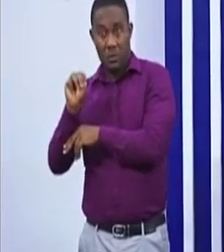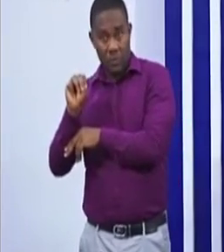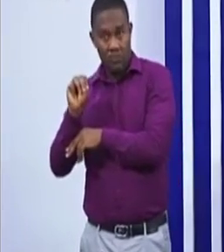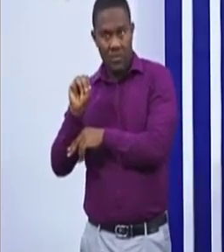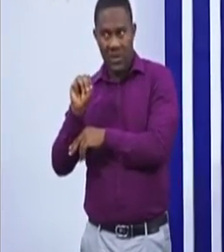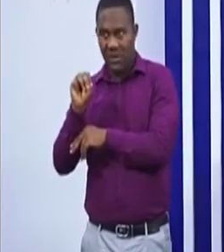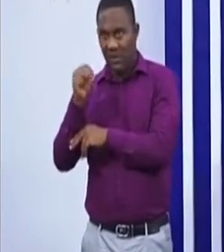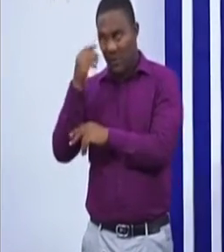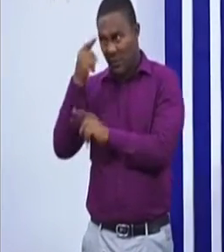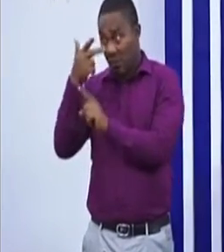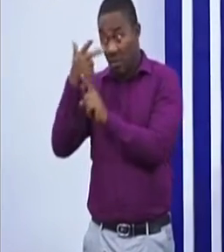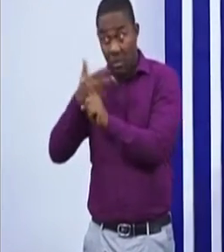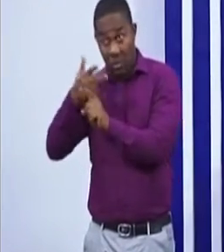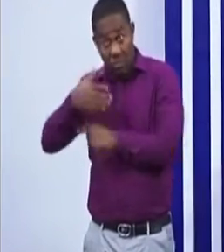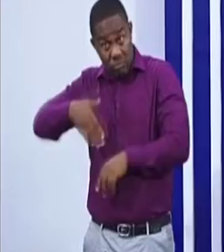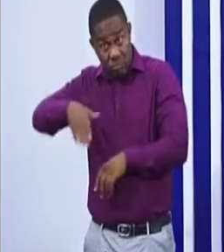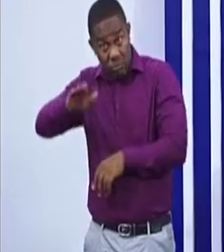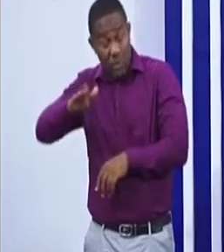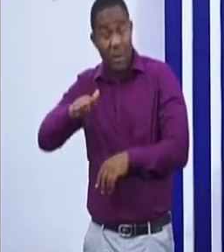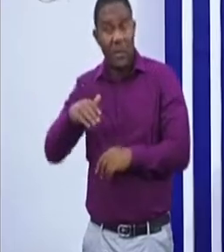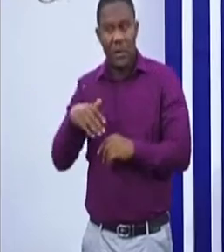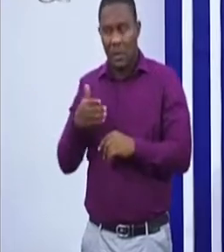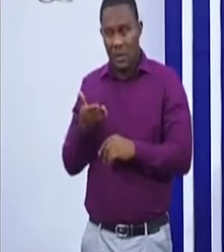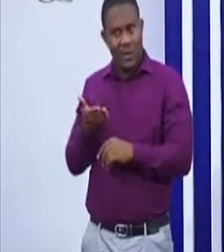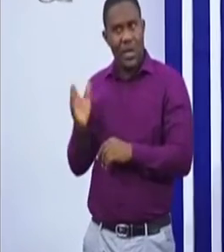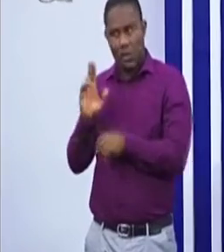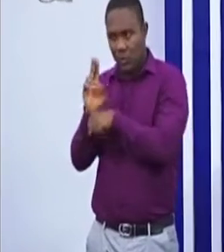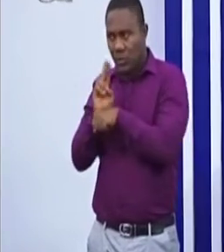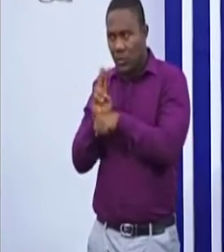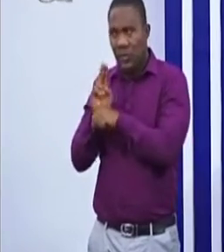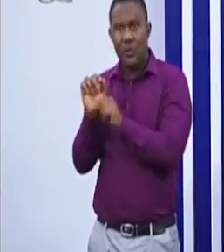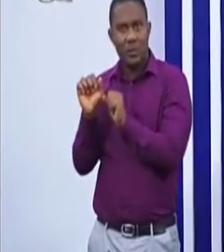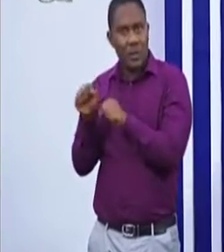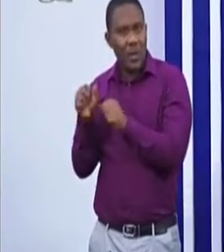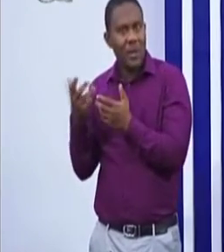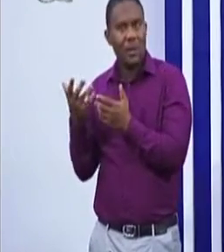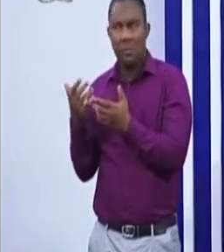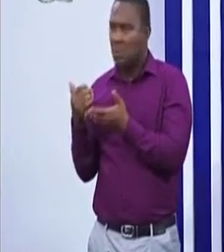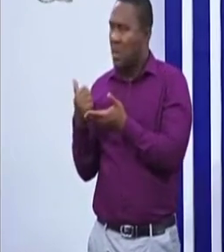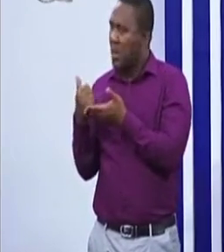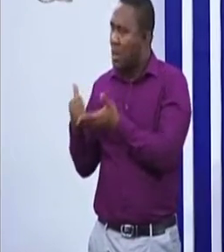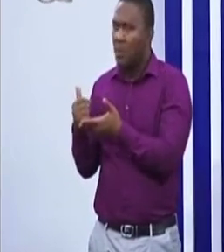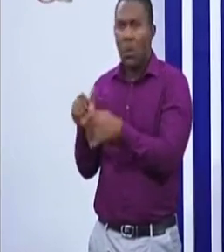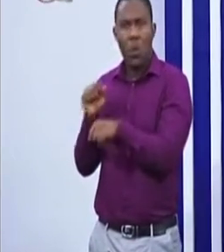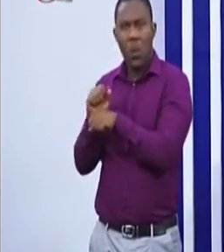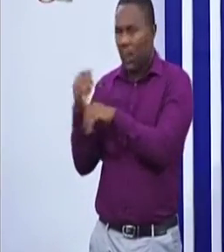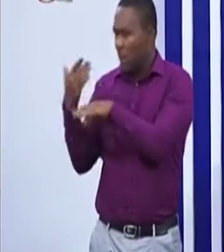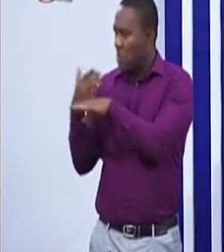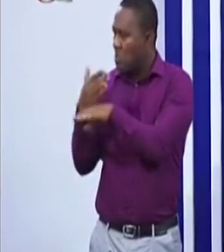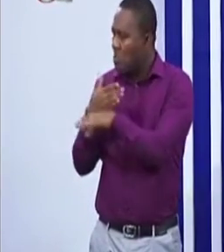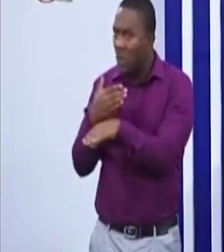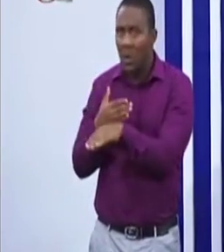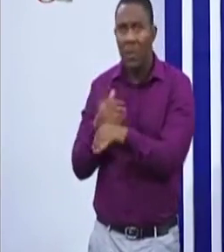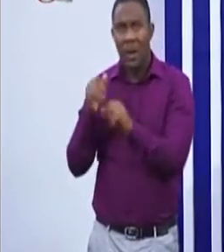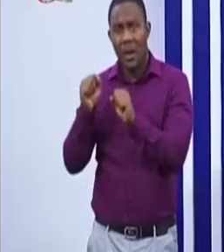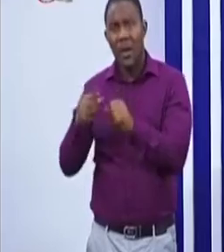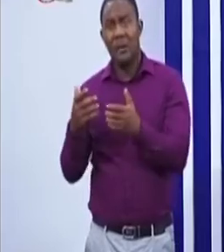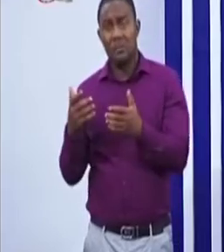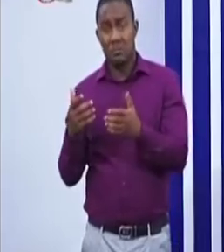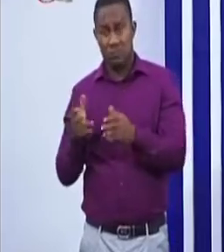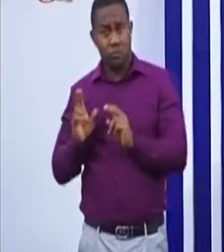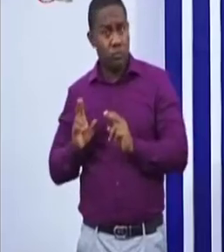yi a esi yɛnimi sɛ ɔmo nhwɛ sɛ bɛboa ɔmo nnwumakuo no na ɔmo nso wɔn ho ahare wɔn